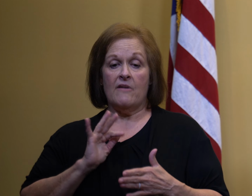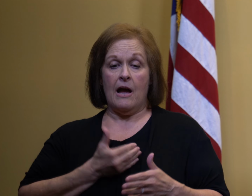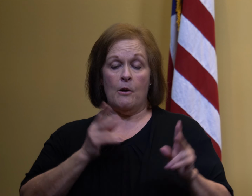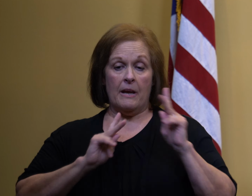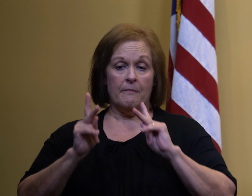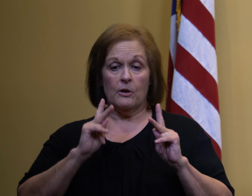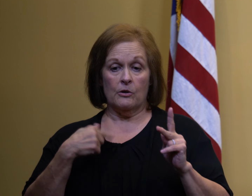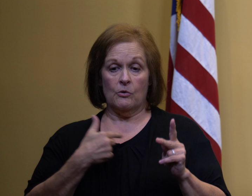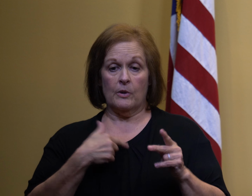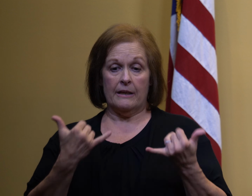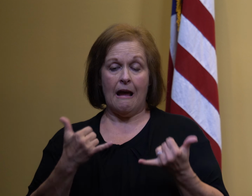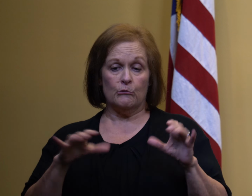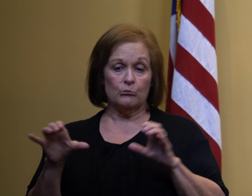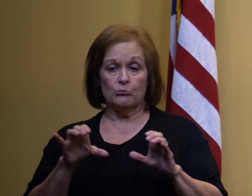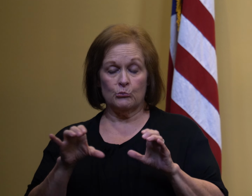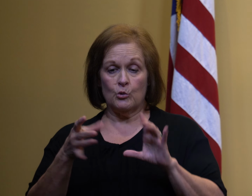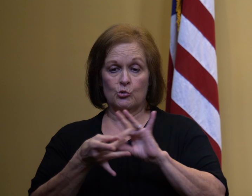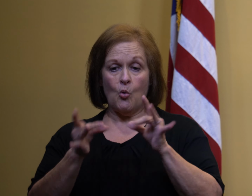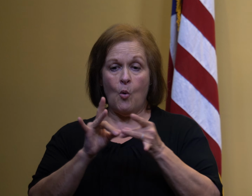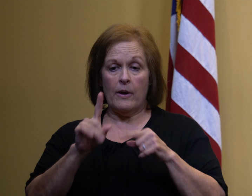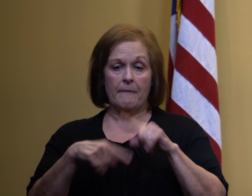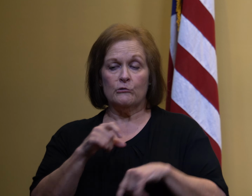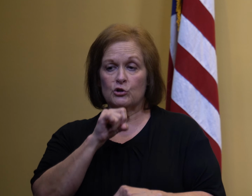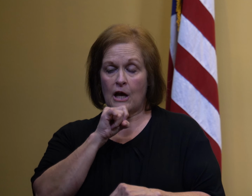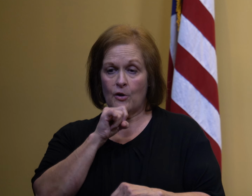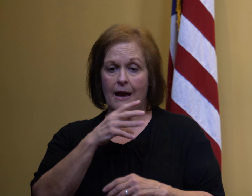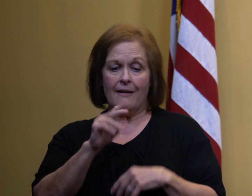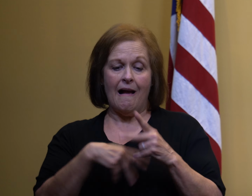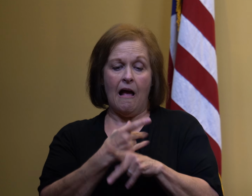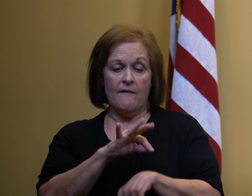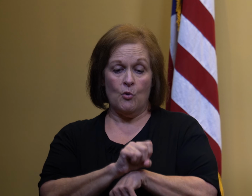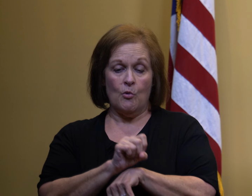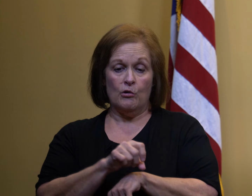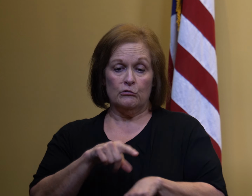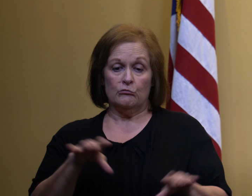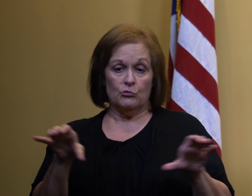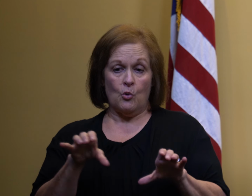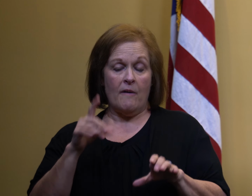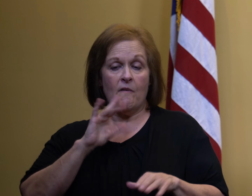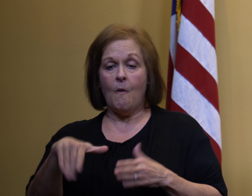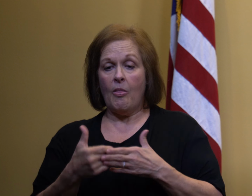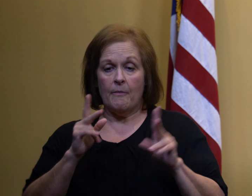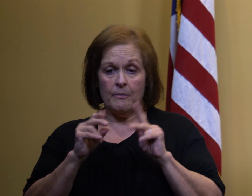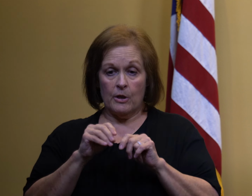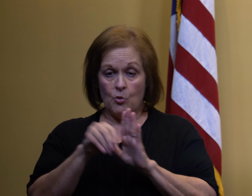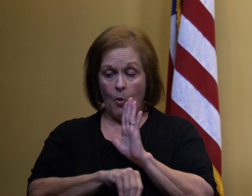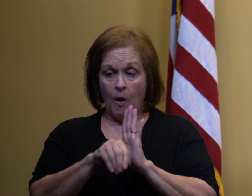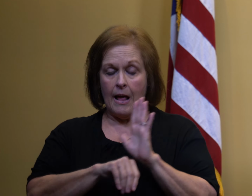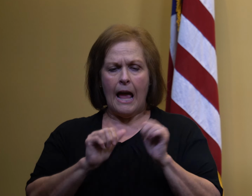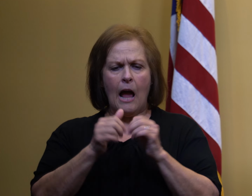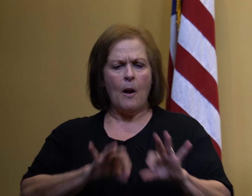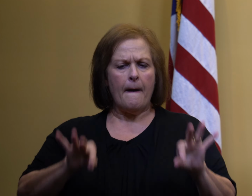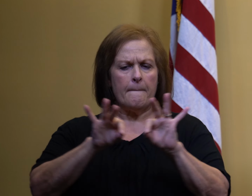we're actually featuring a piece on Sherry Burton. Type of work that's being done for all of the citizens of New Orleans. How important